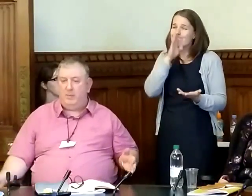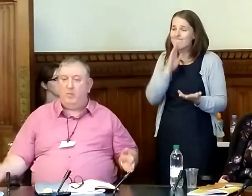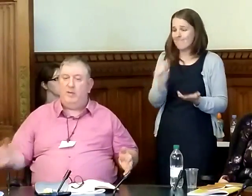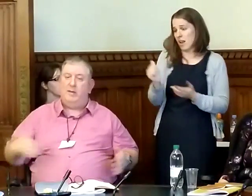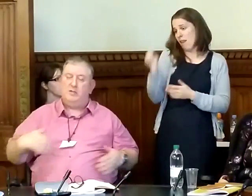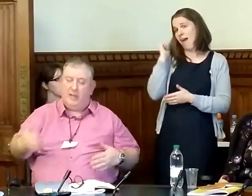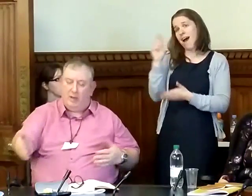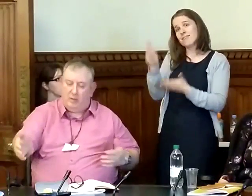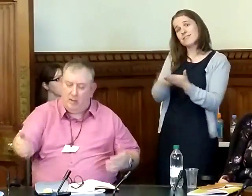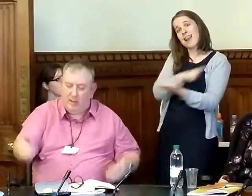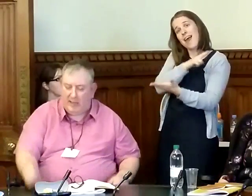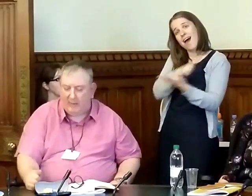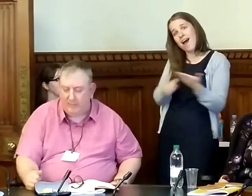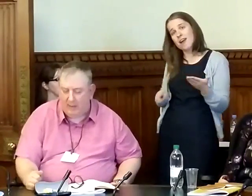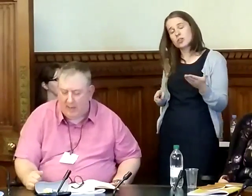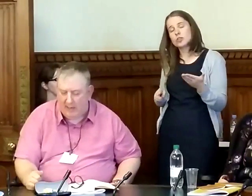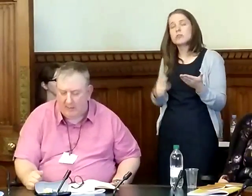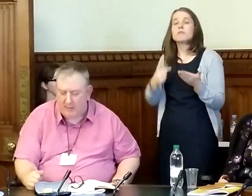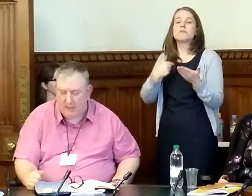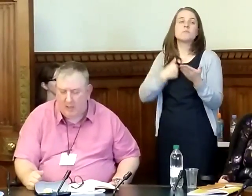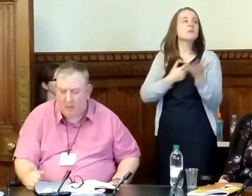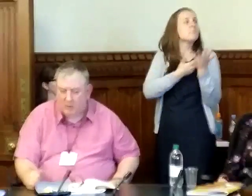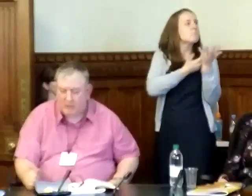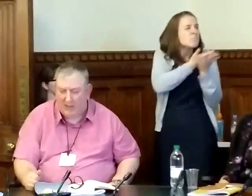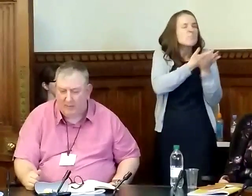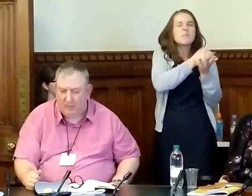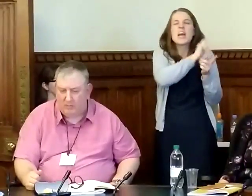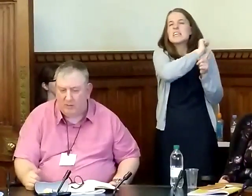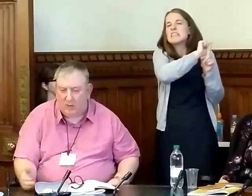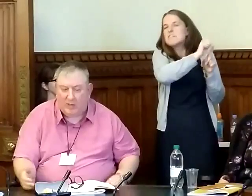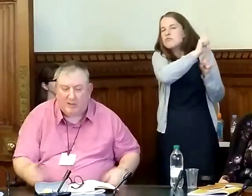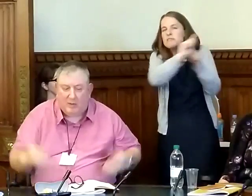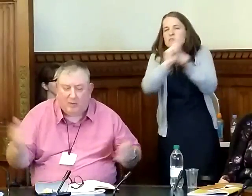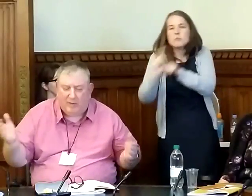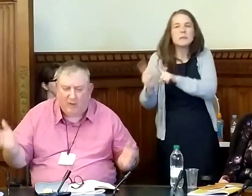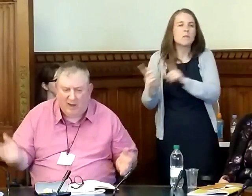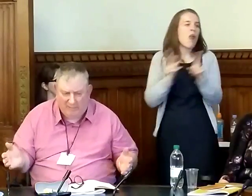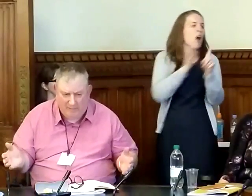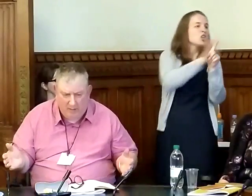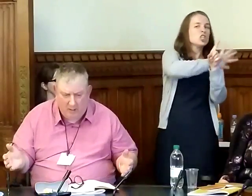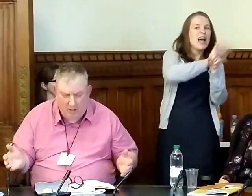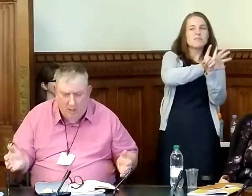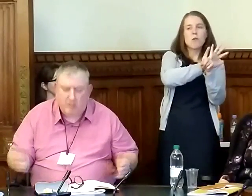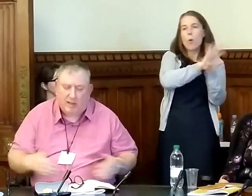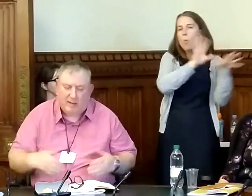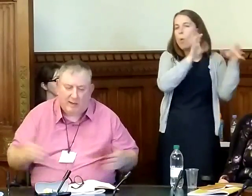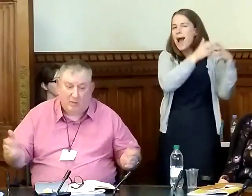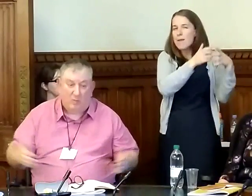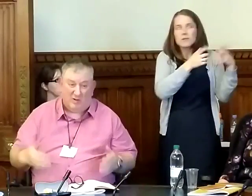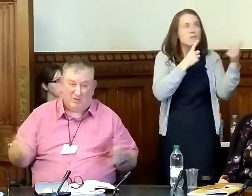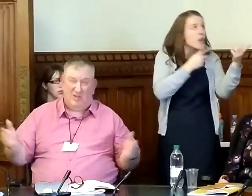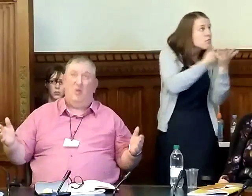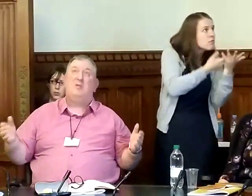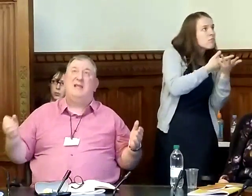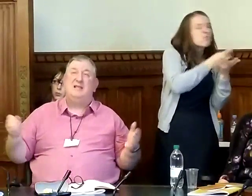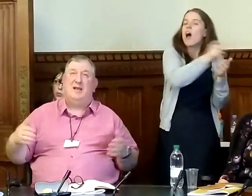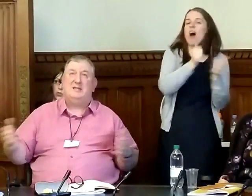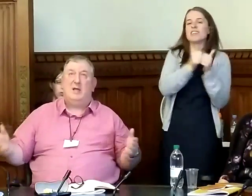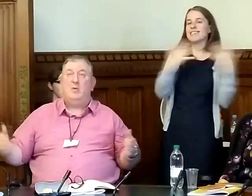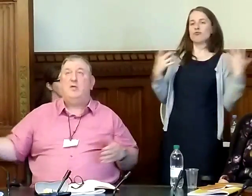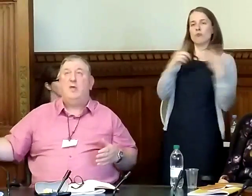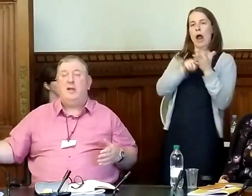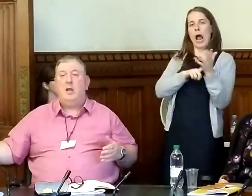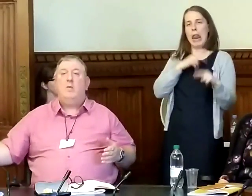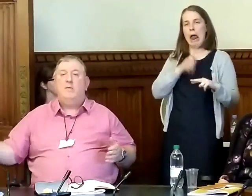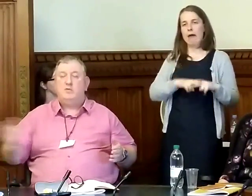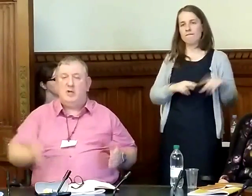was speaking to people within the shadow cabinet and was saying that they don't agree with ILF. That they almost